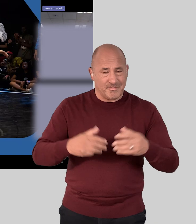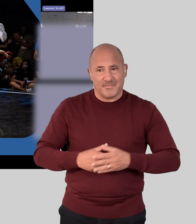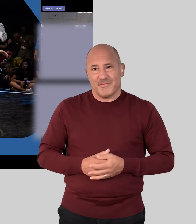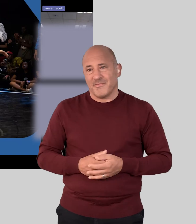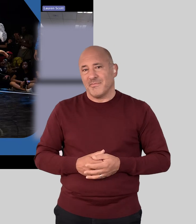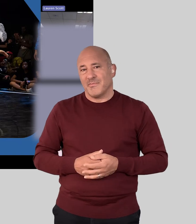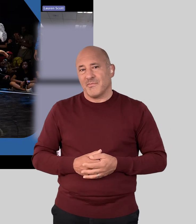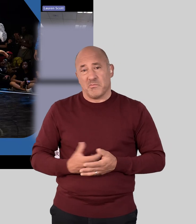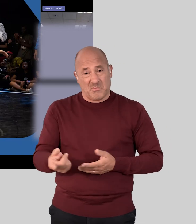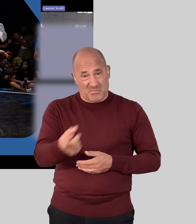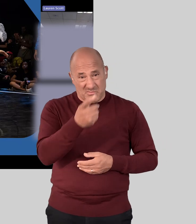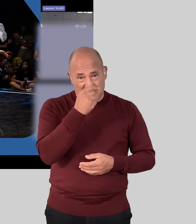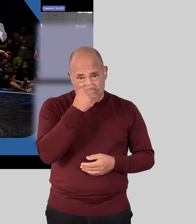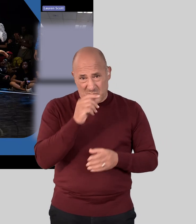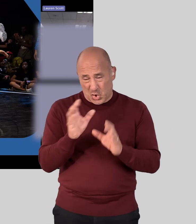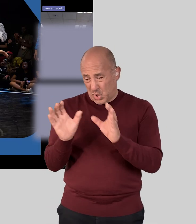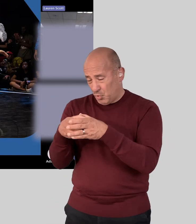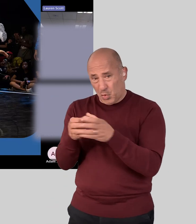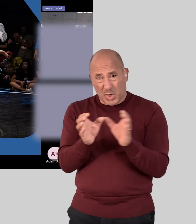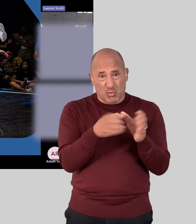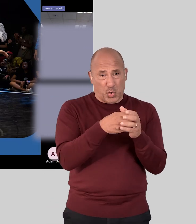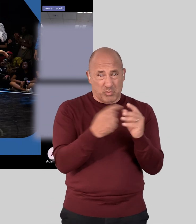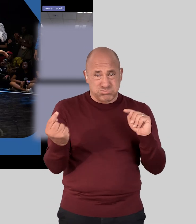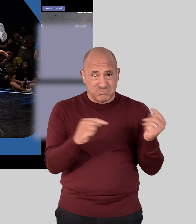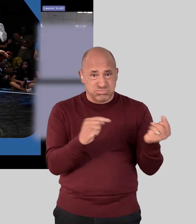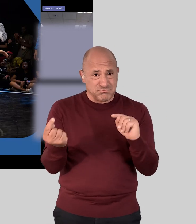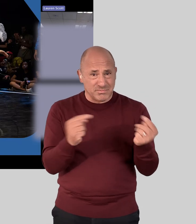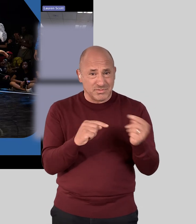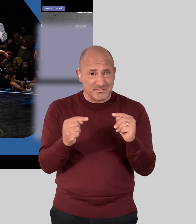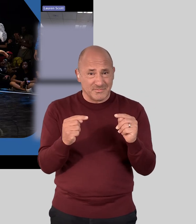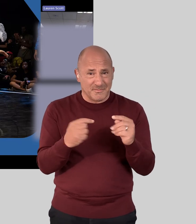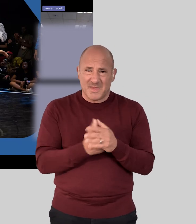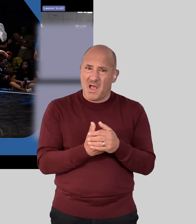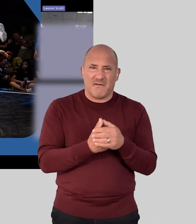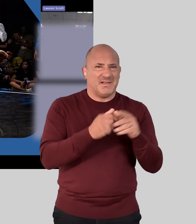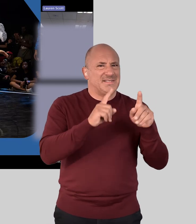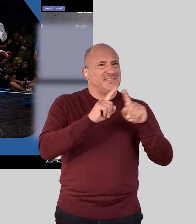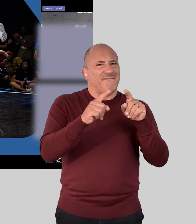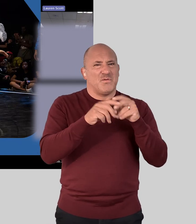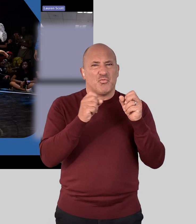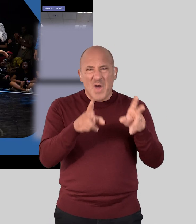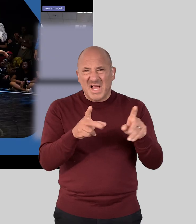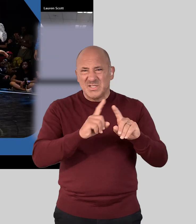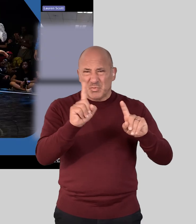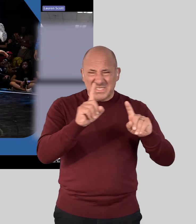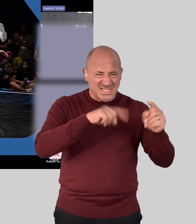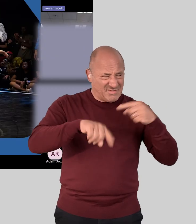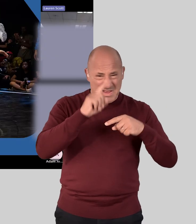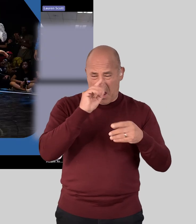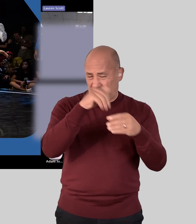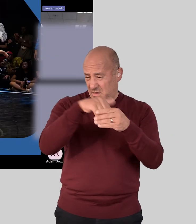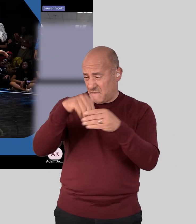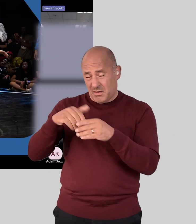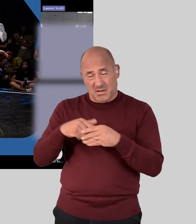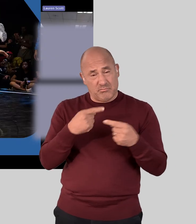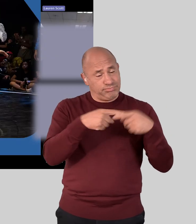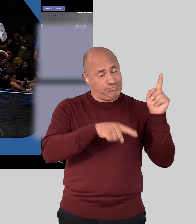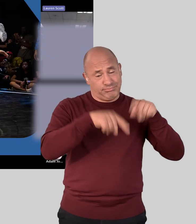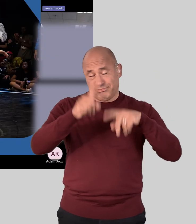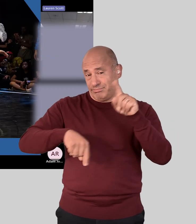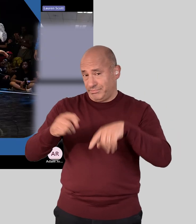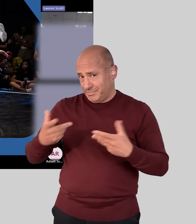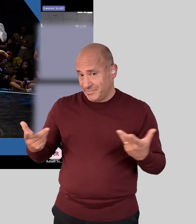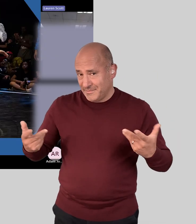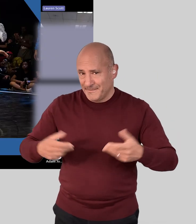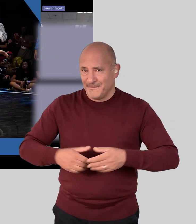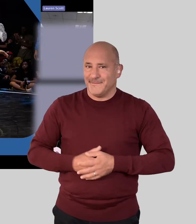You can have crew battles, and there's different iterations of battles in different